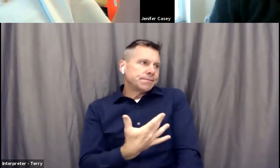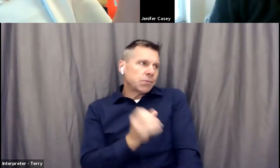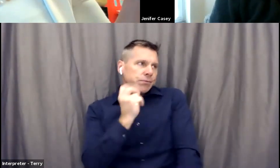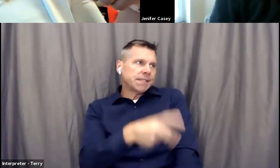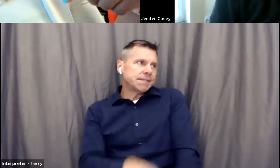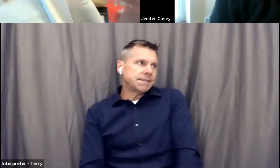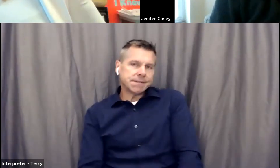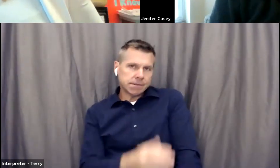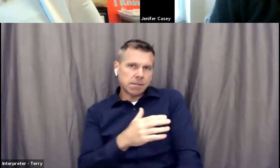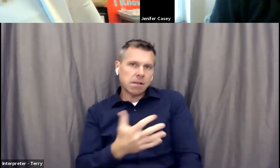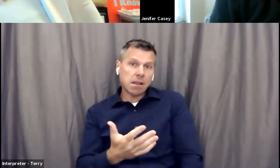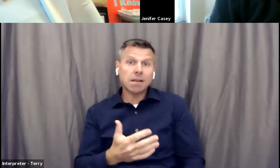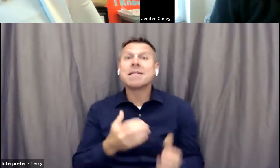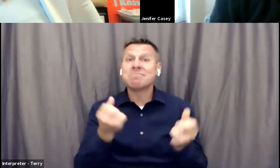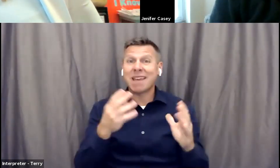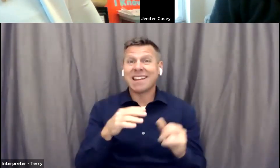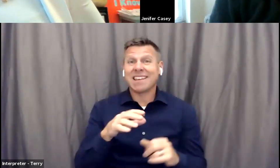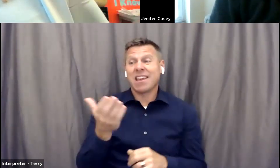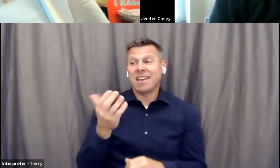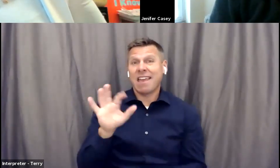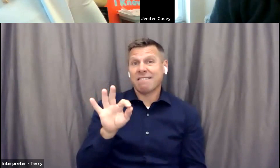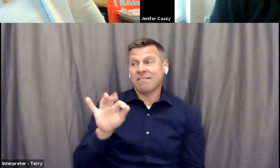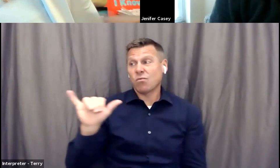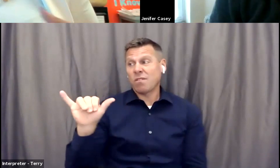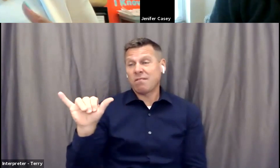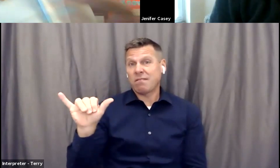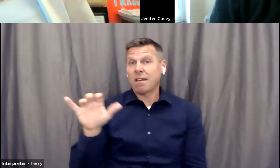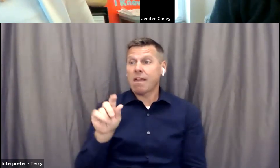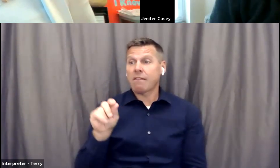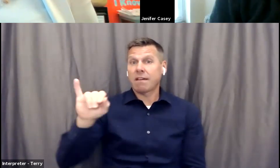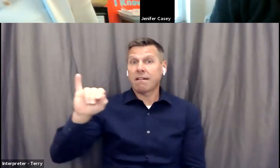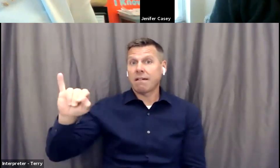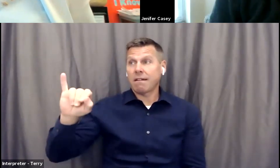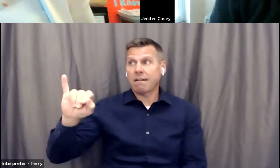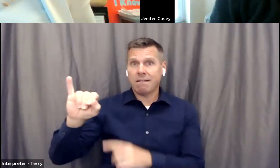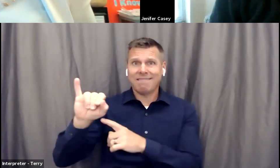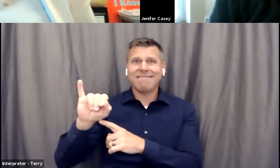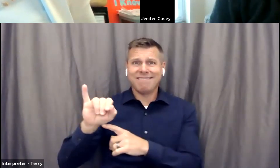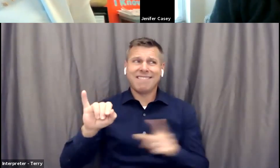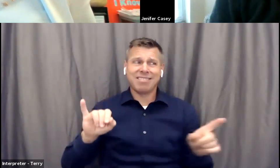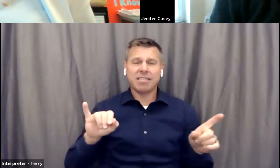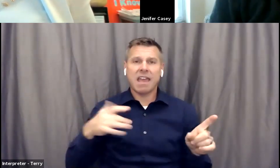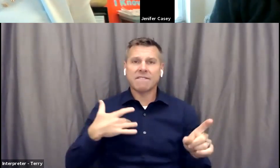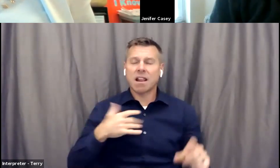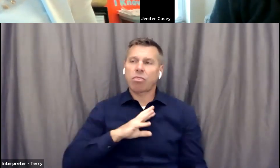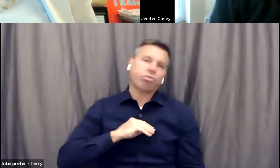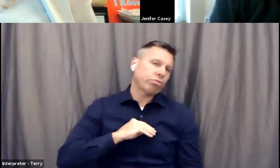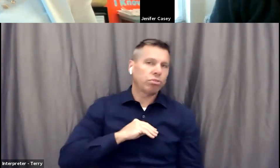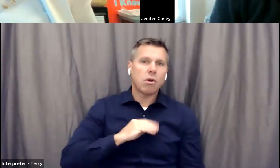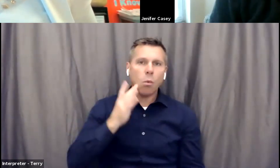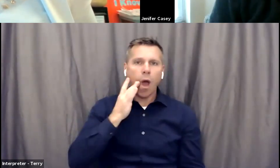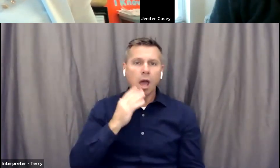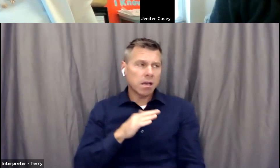turns former foster youth and individuals who are formerly incarcerated off is when you ask them about